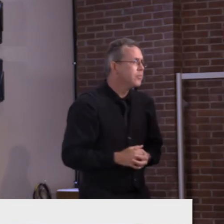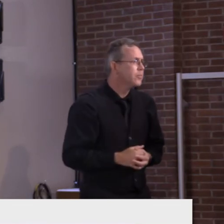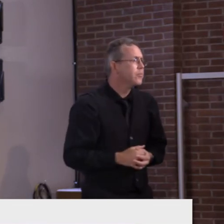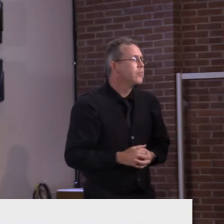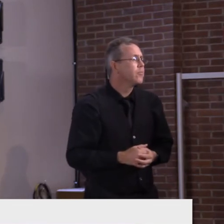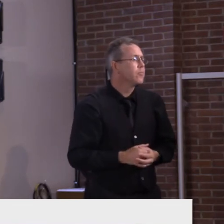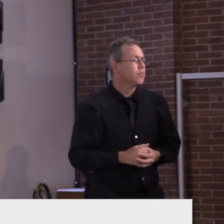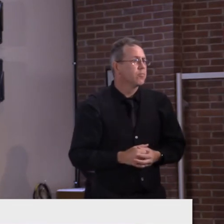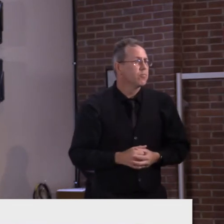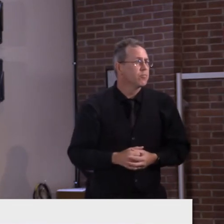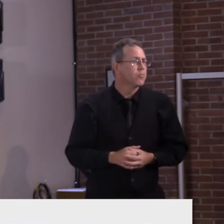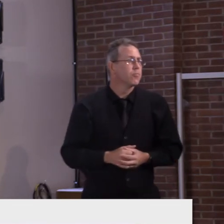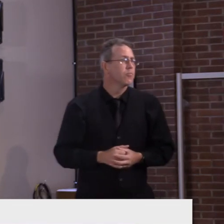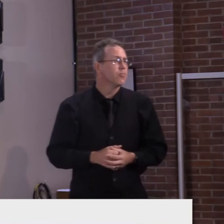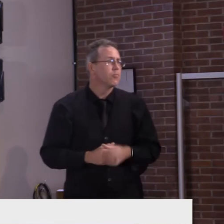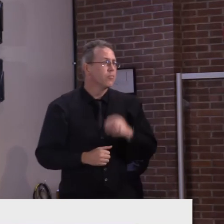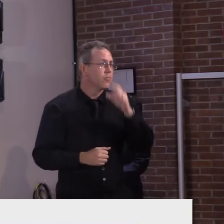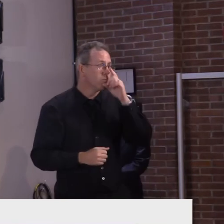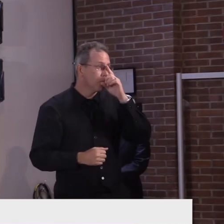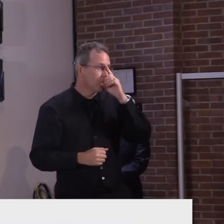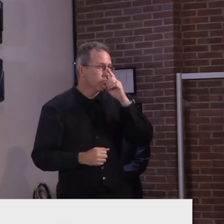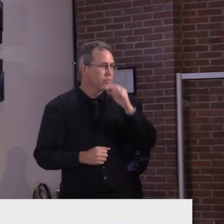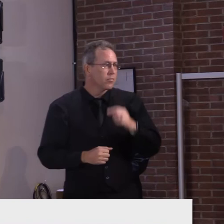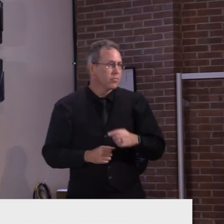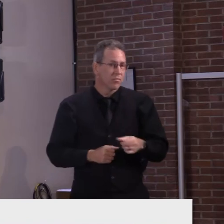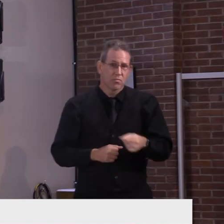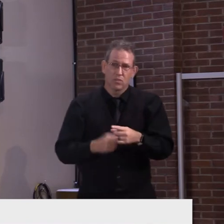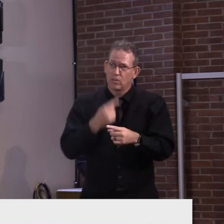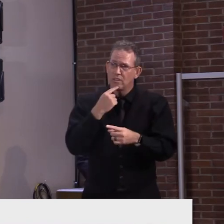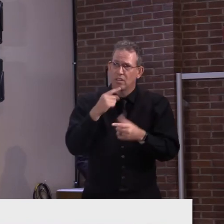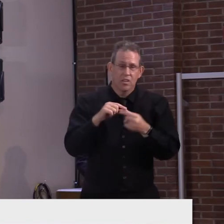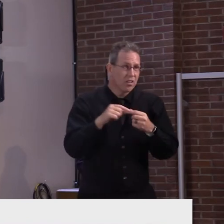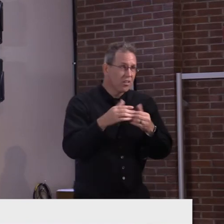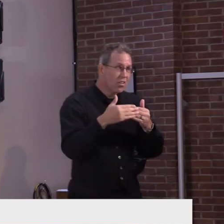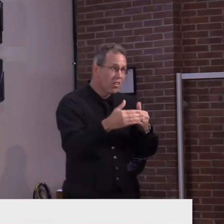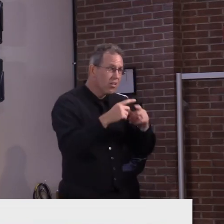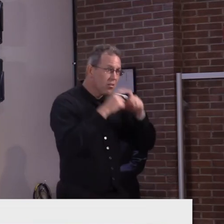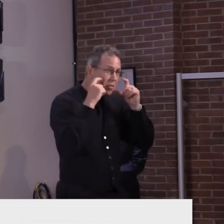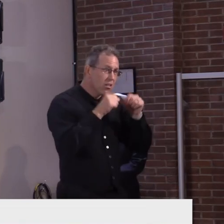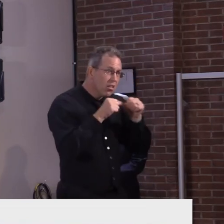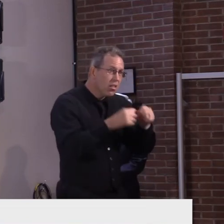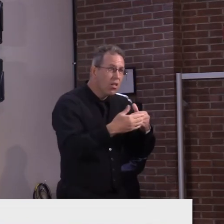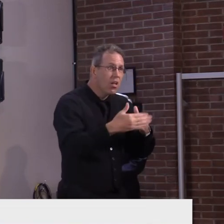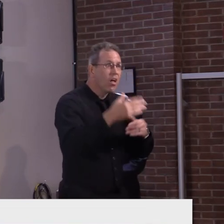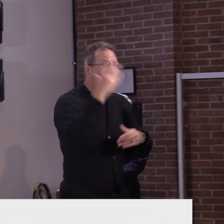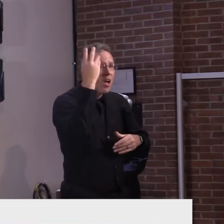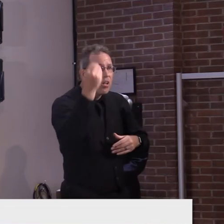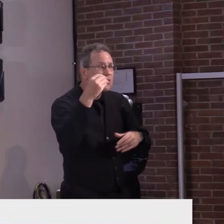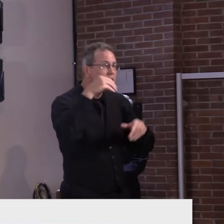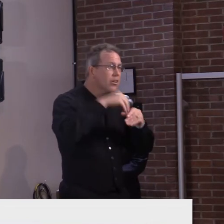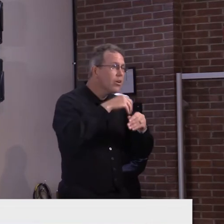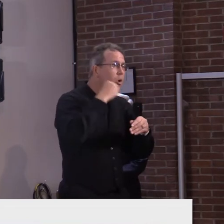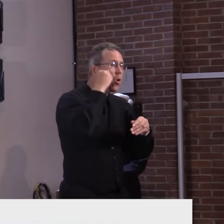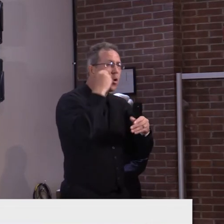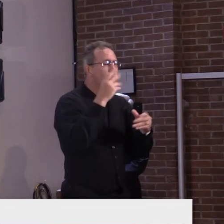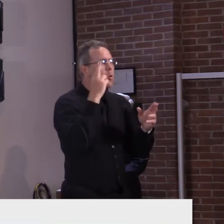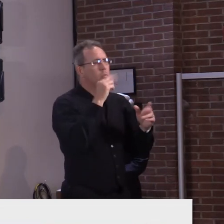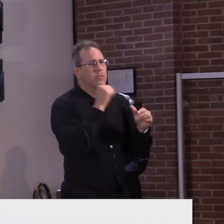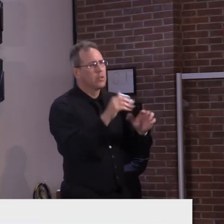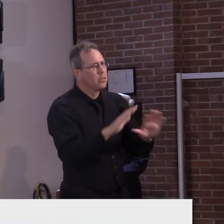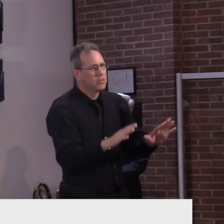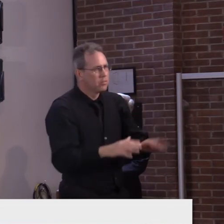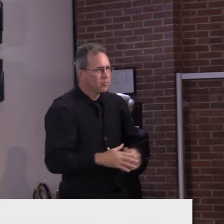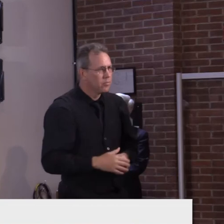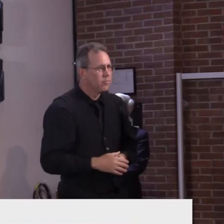to all of the mitigation strategies periodically. Then we clearly would understand we wouldn't have reached an